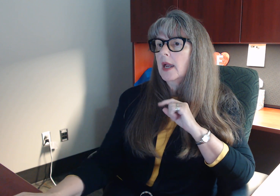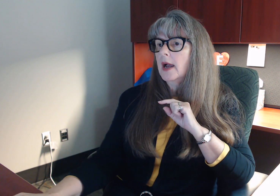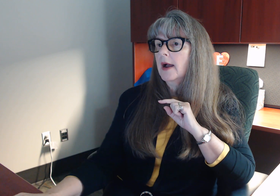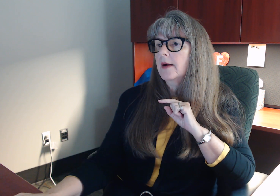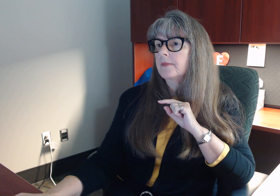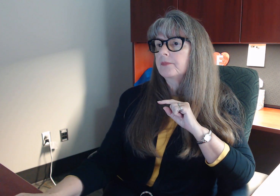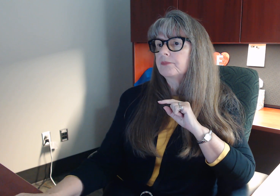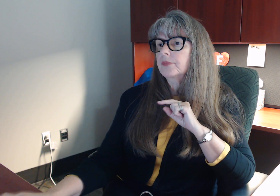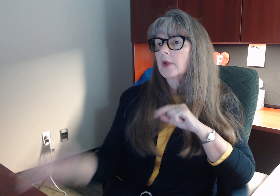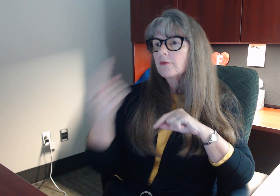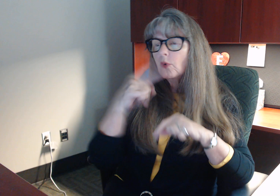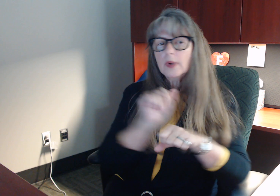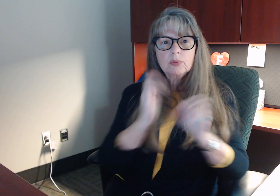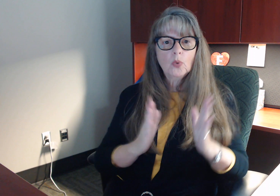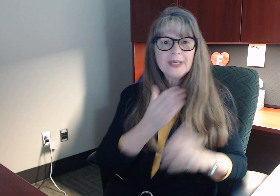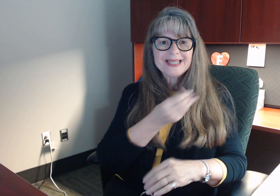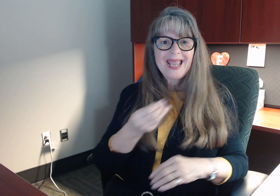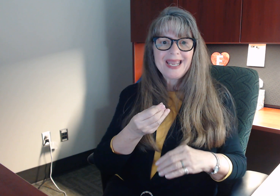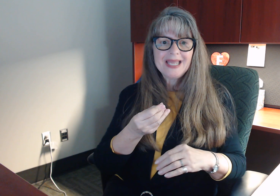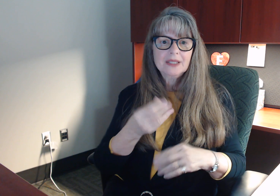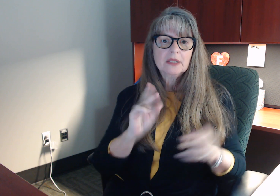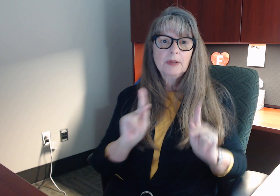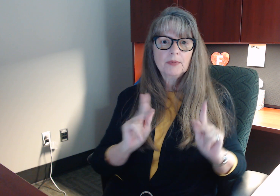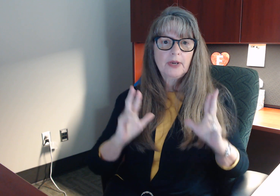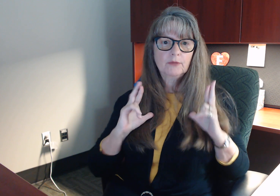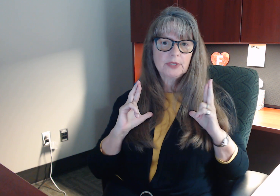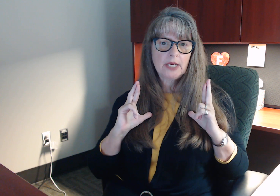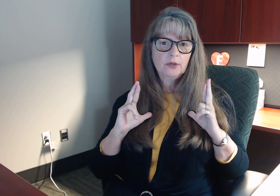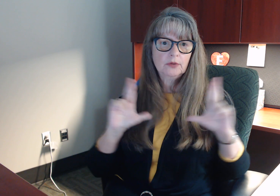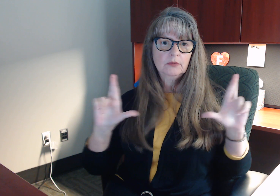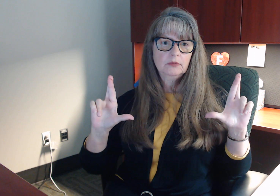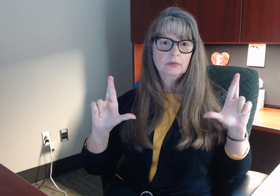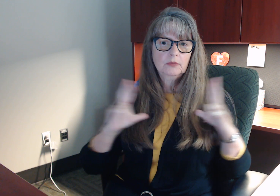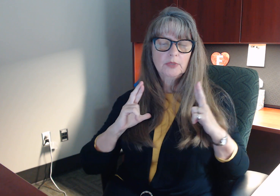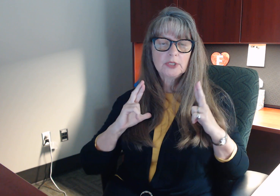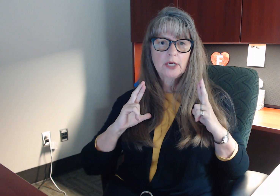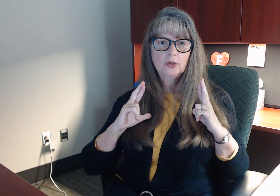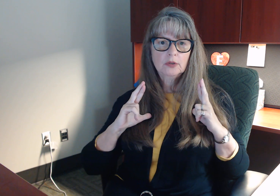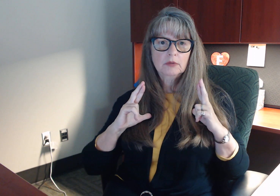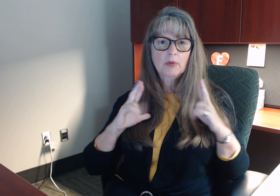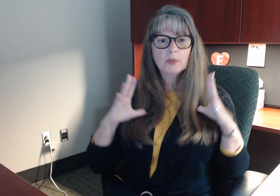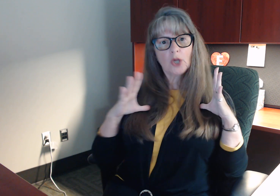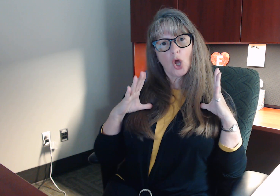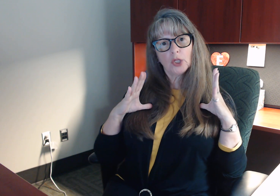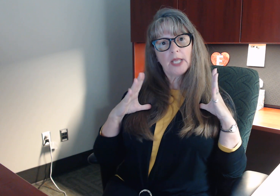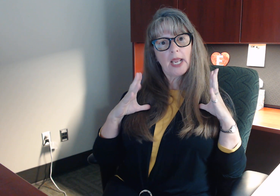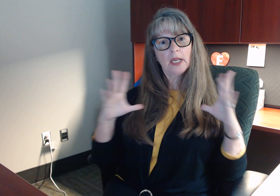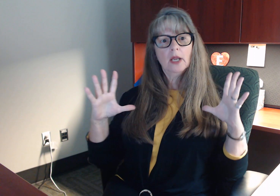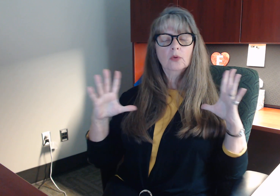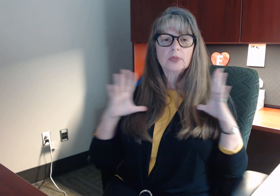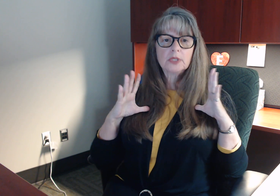for employees and the people that have retired. Remember we did holiday,